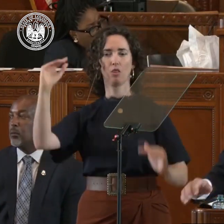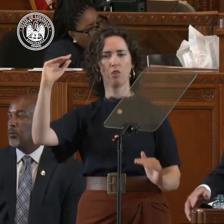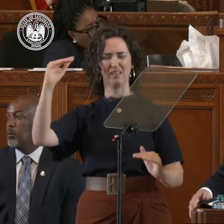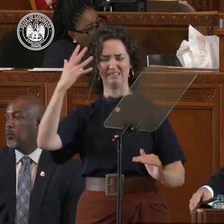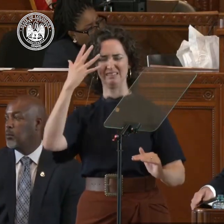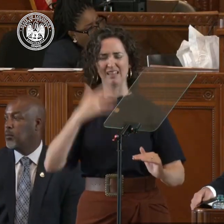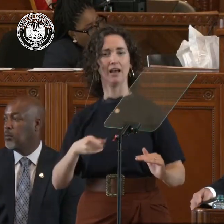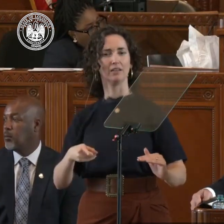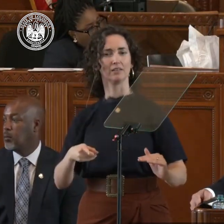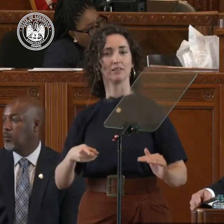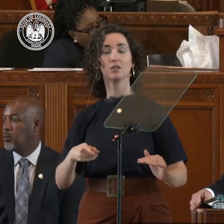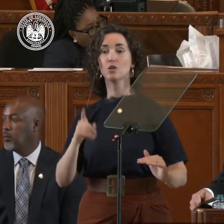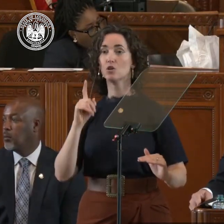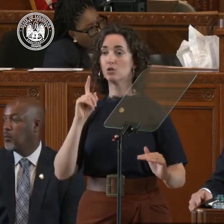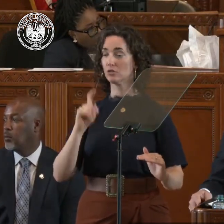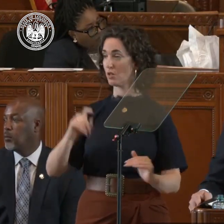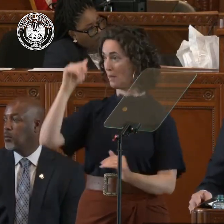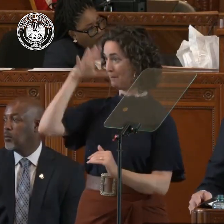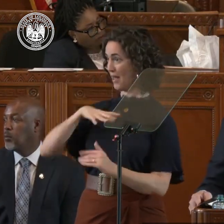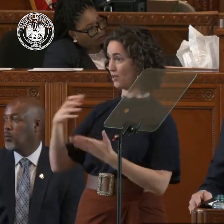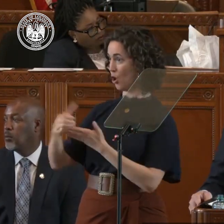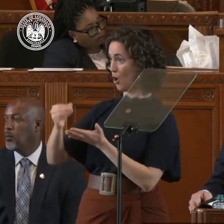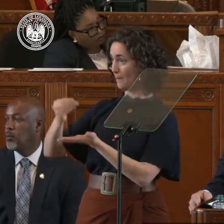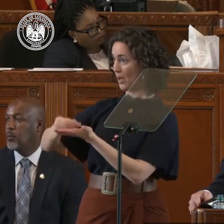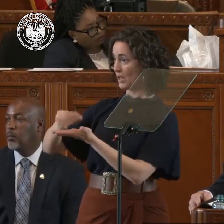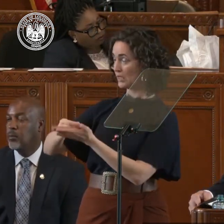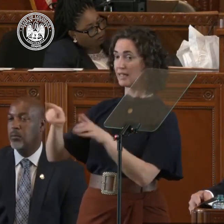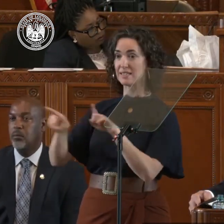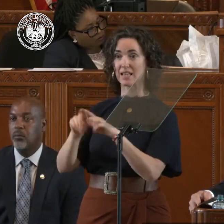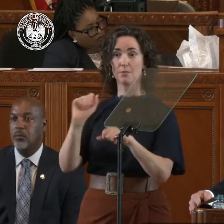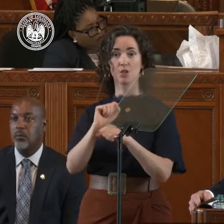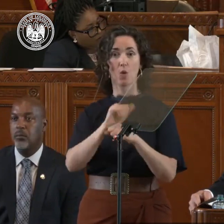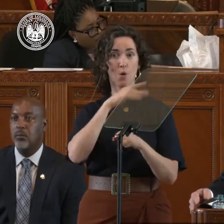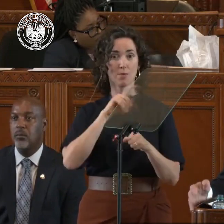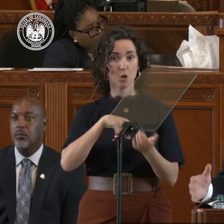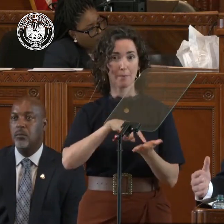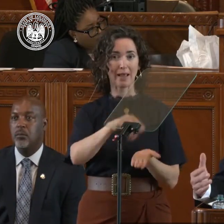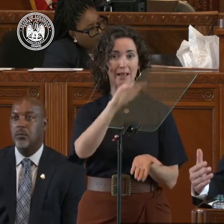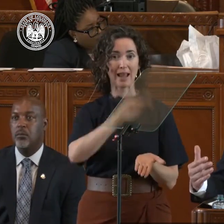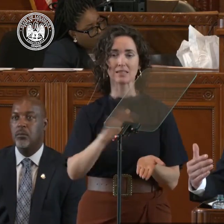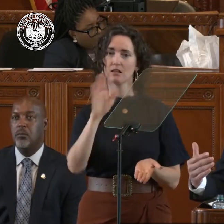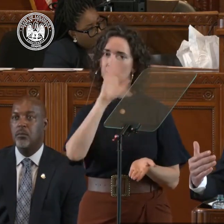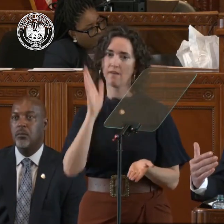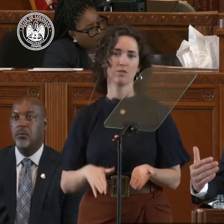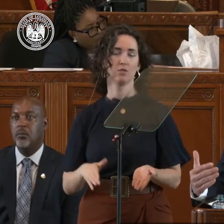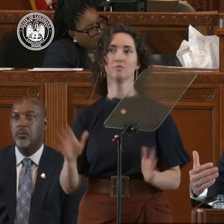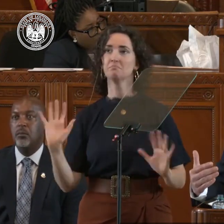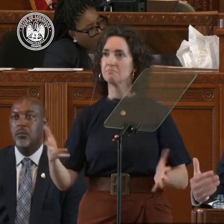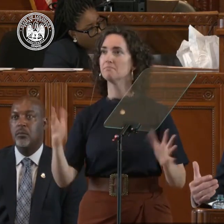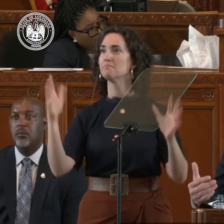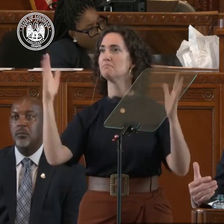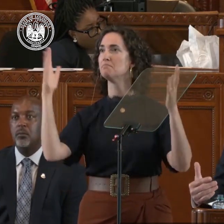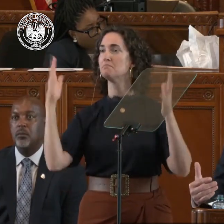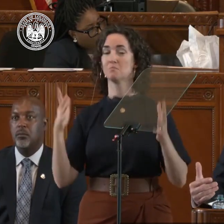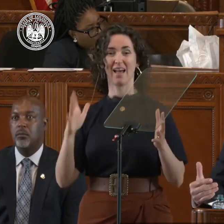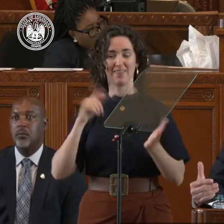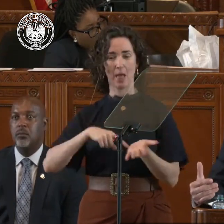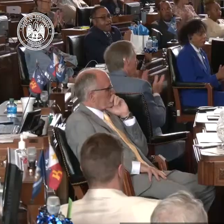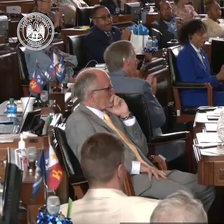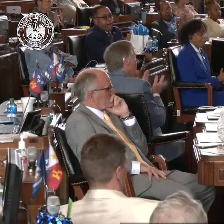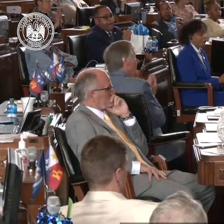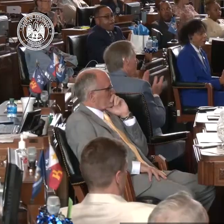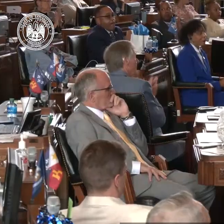No woman should make a fraction of what her male counterparts do. That pay gap perpetuates poverty,